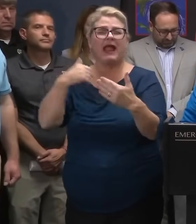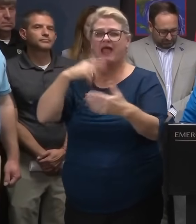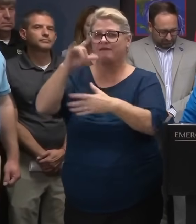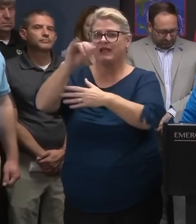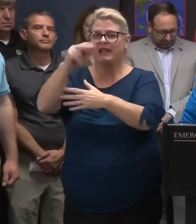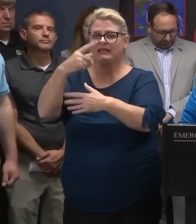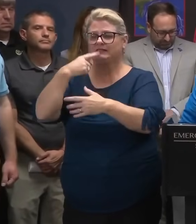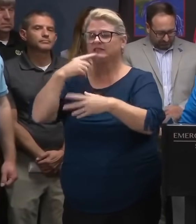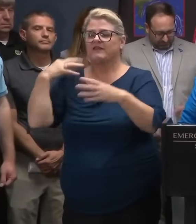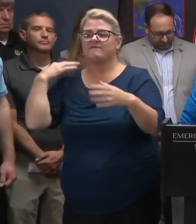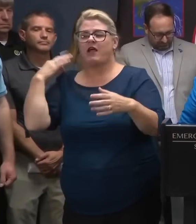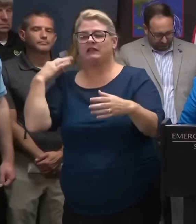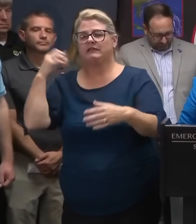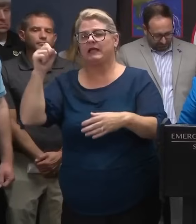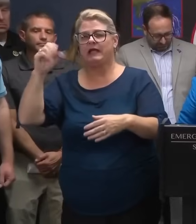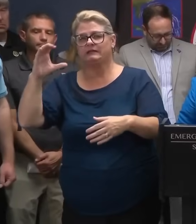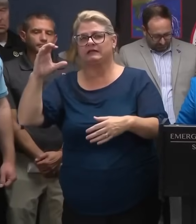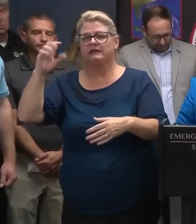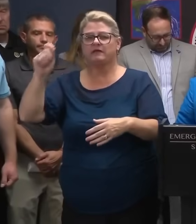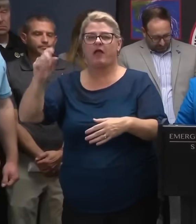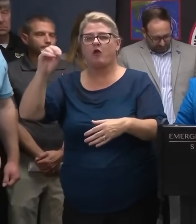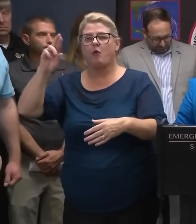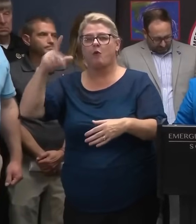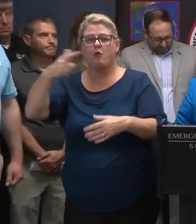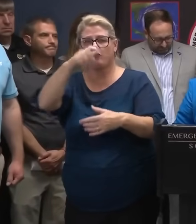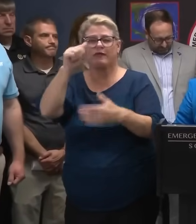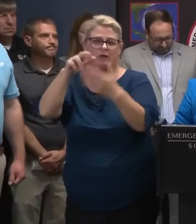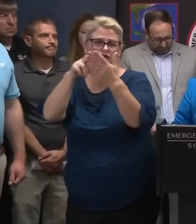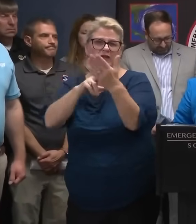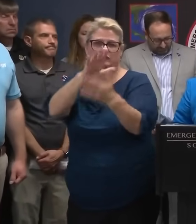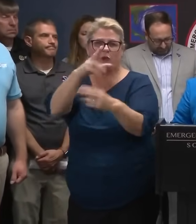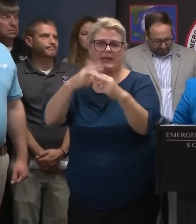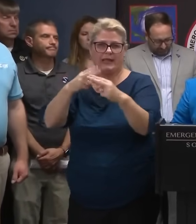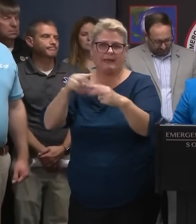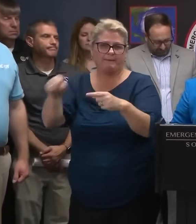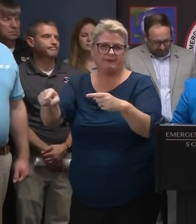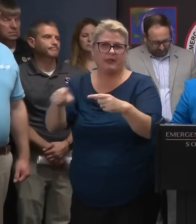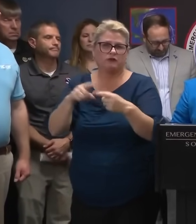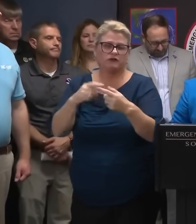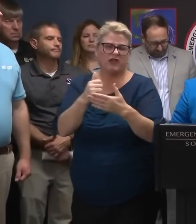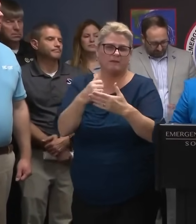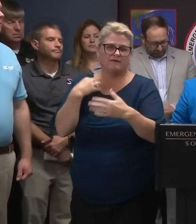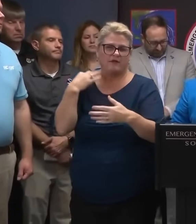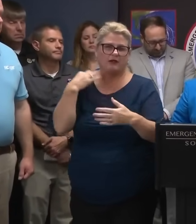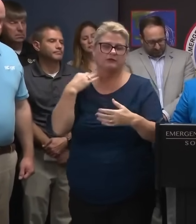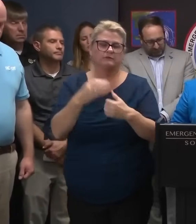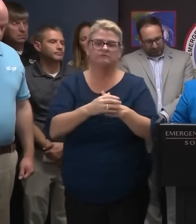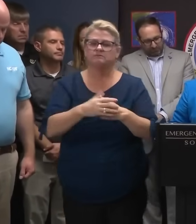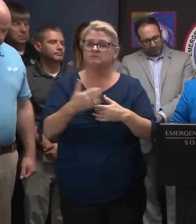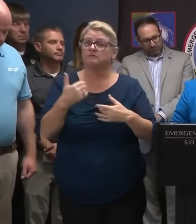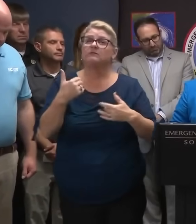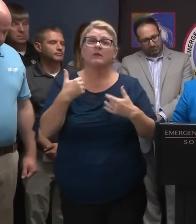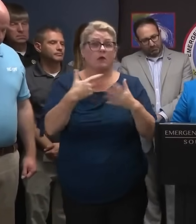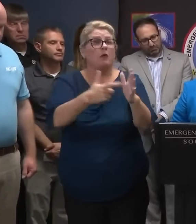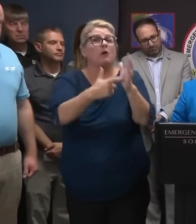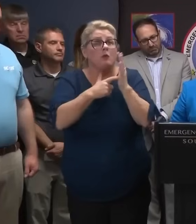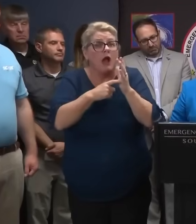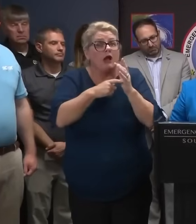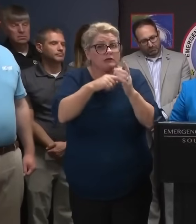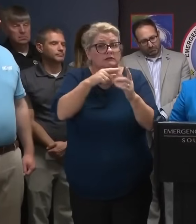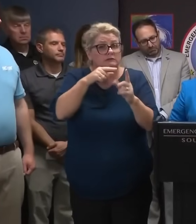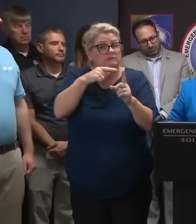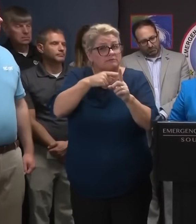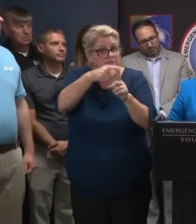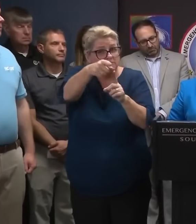to volunteersc.org to register to volunteer. Many volunteer opportunities require specialized